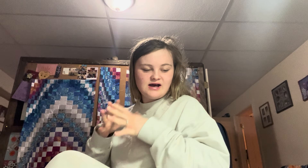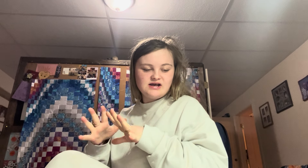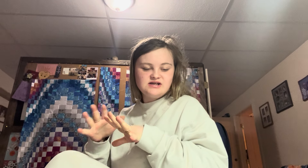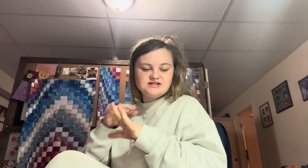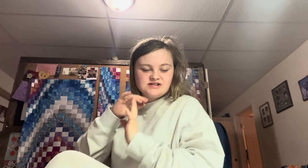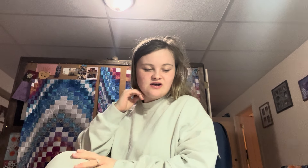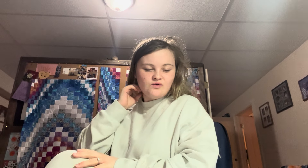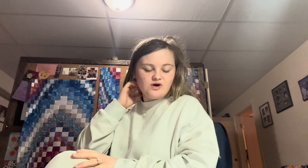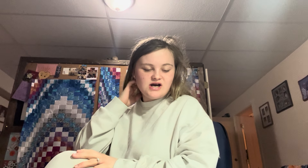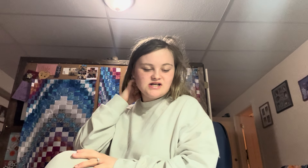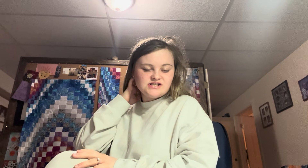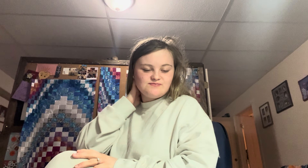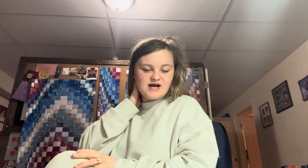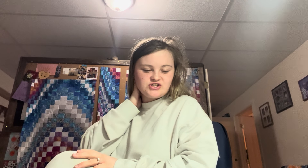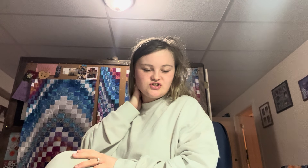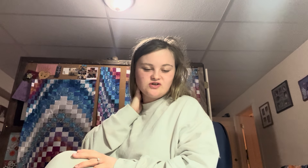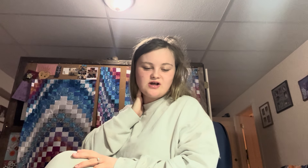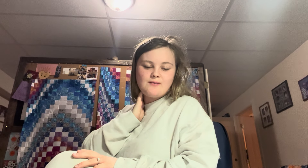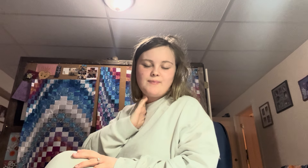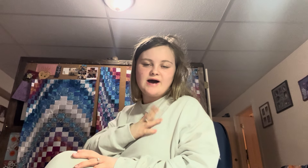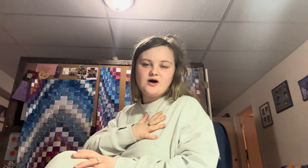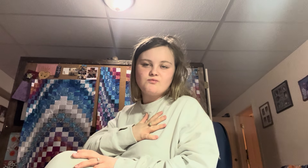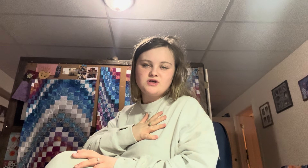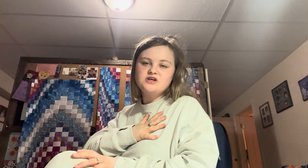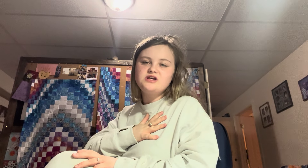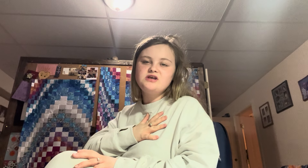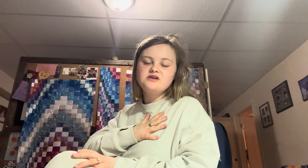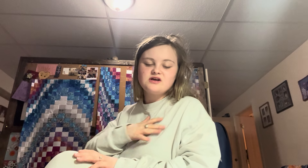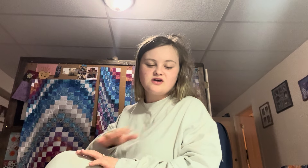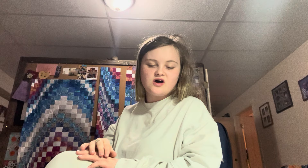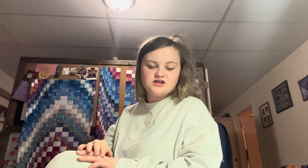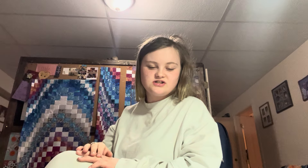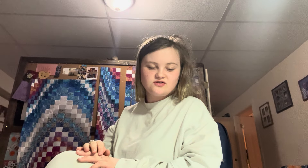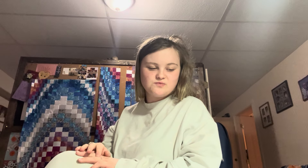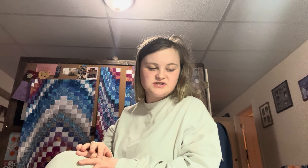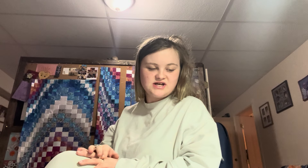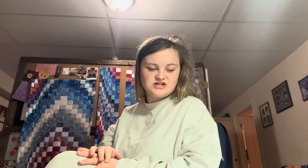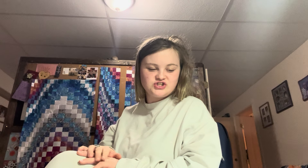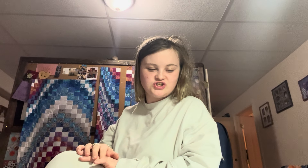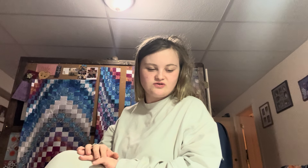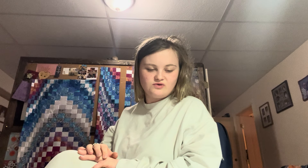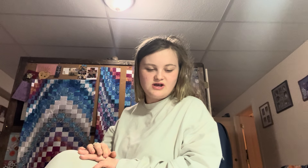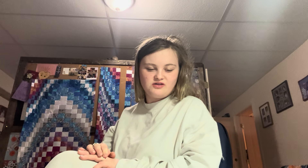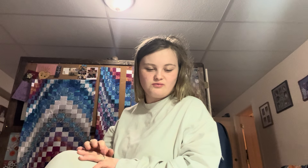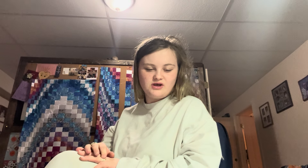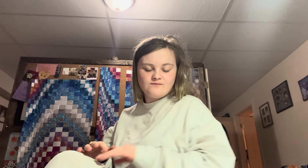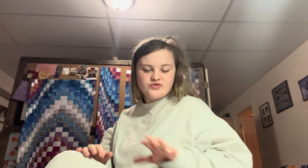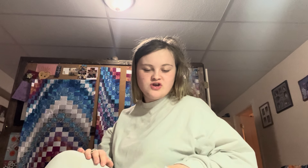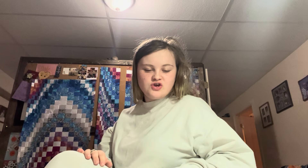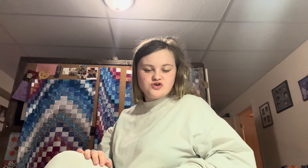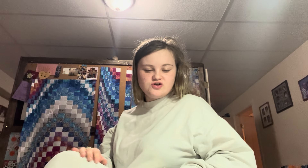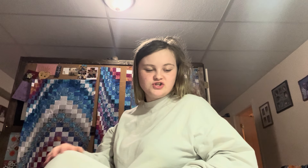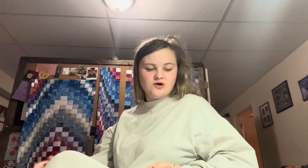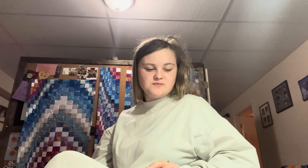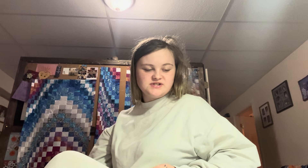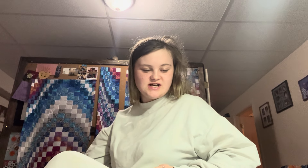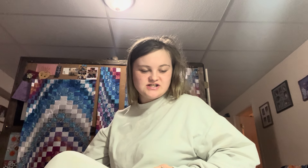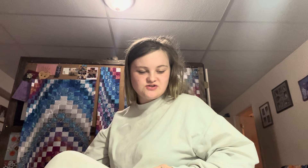height? What's special about me that caused your obsession with me? You're so obsessed with